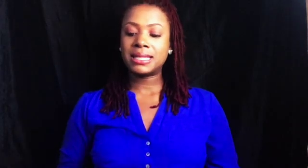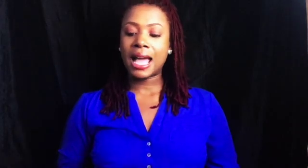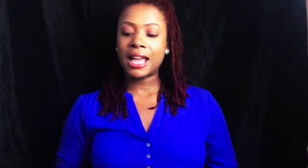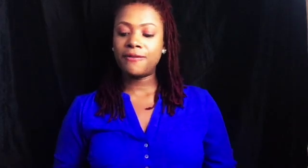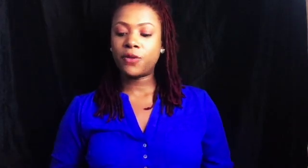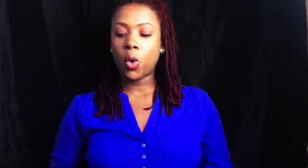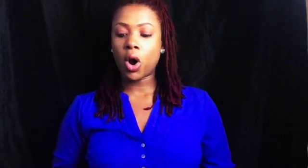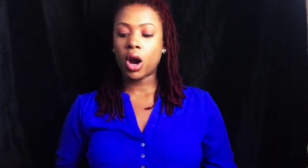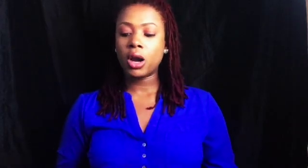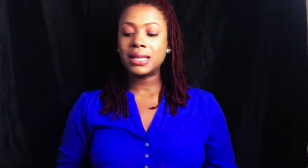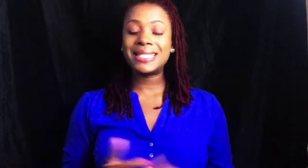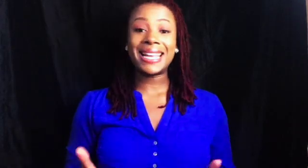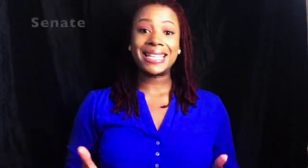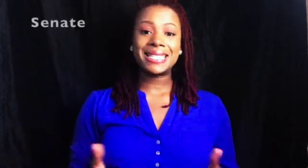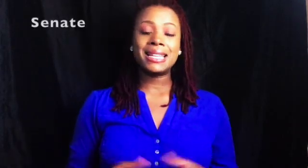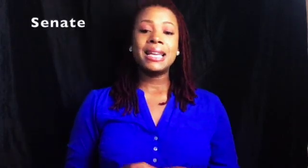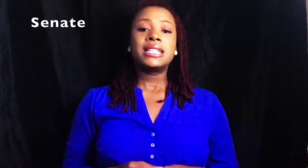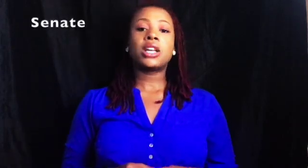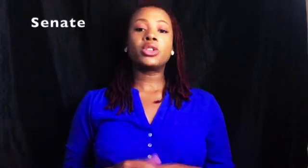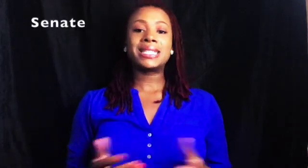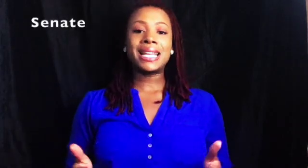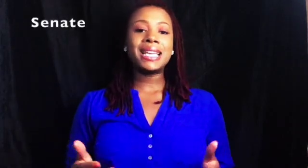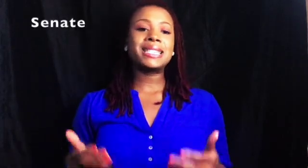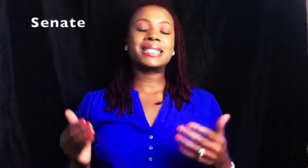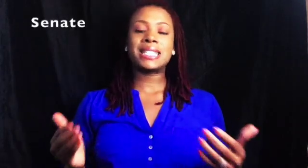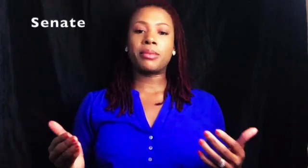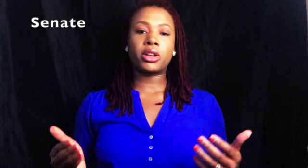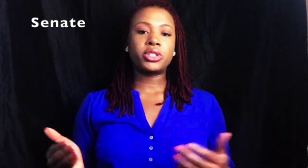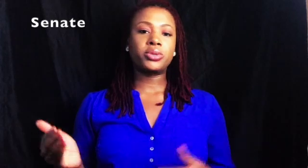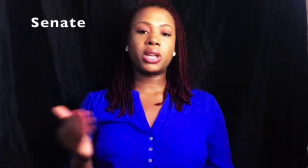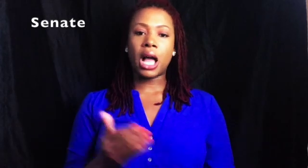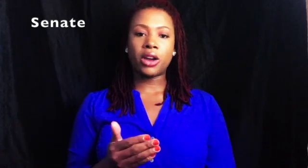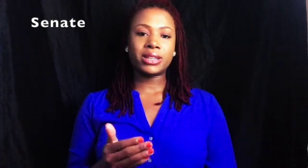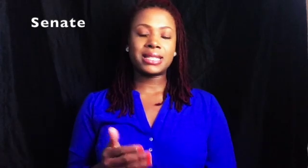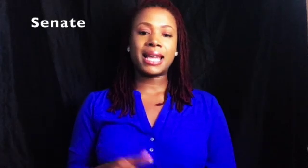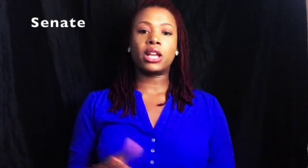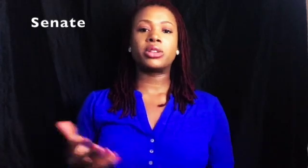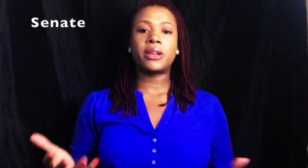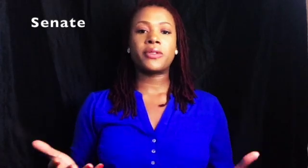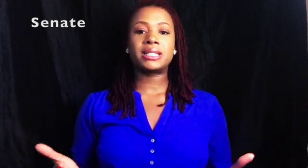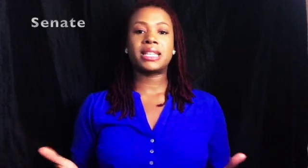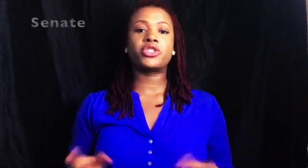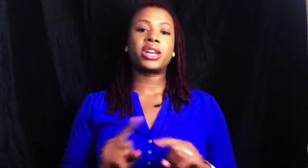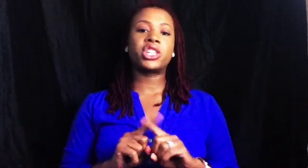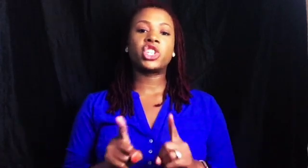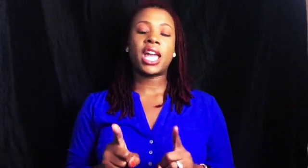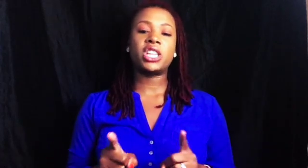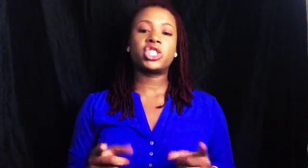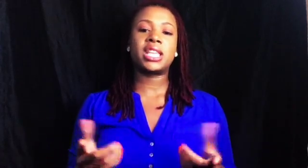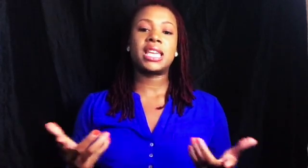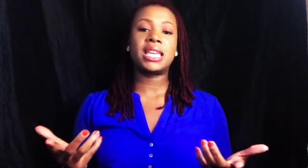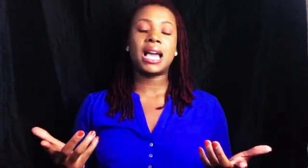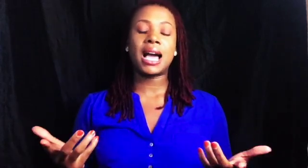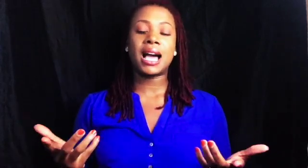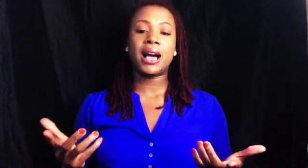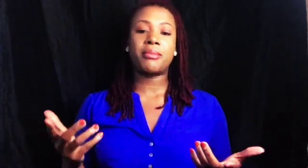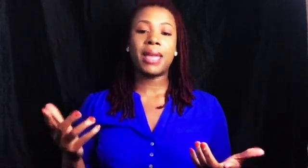sign for Senate. So Senate is similar to the Congress sign. The only difference is you're going to change the hand